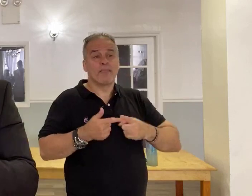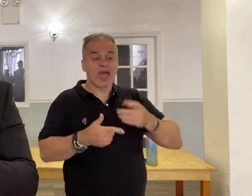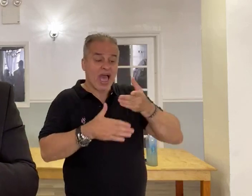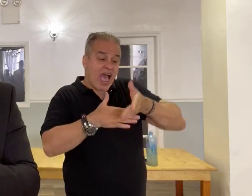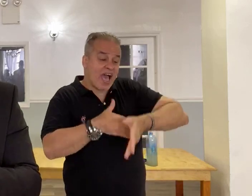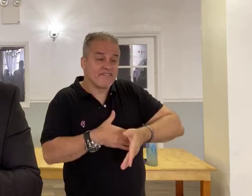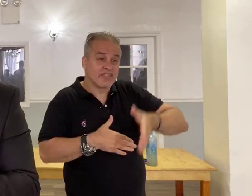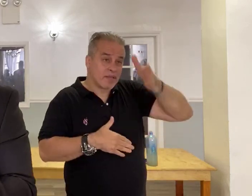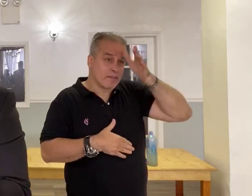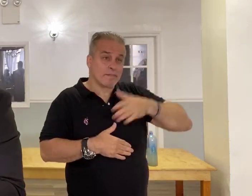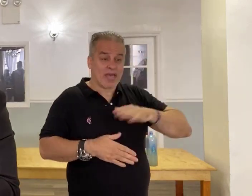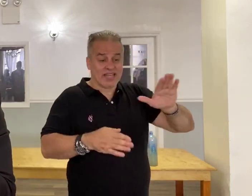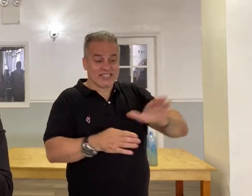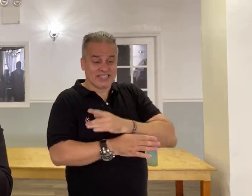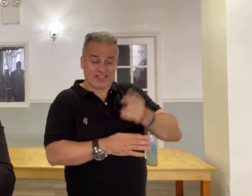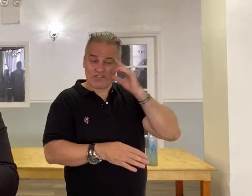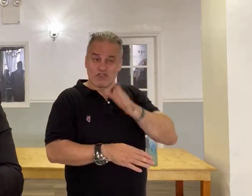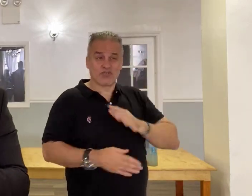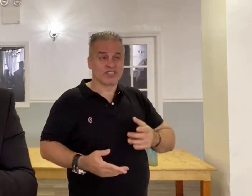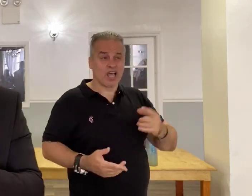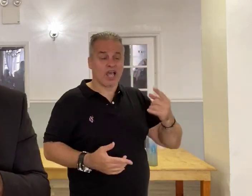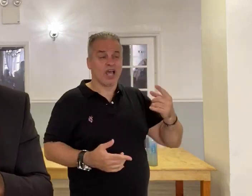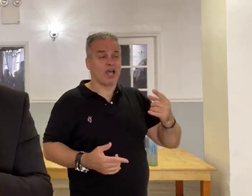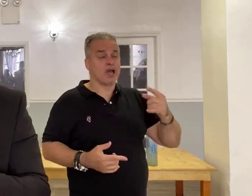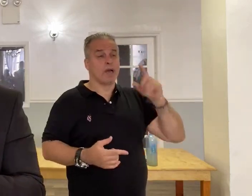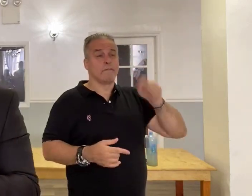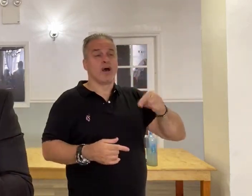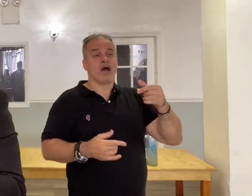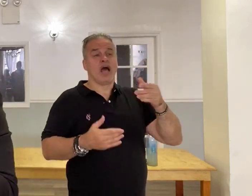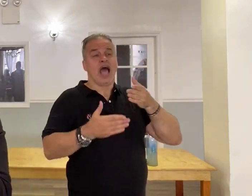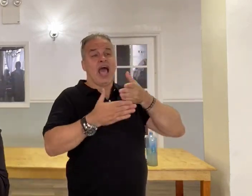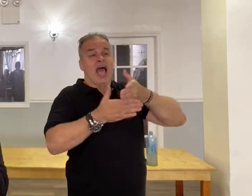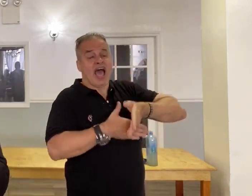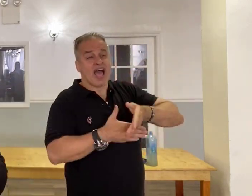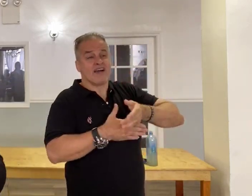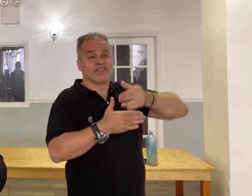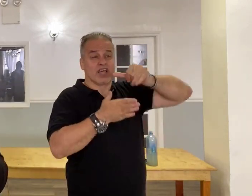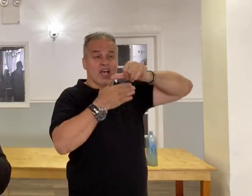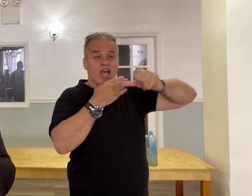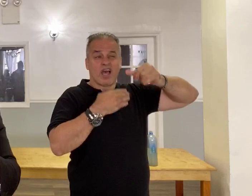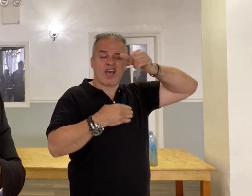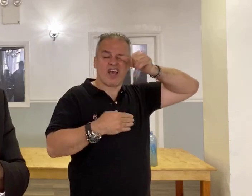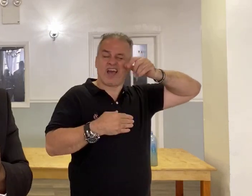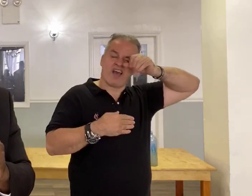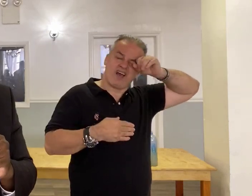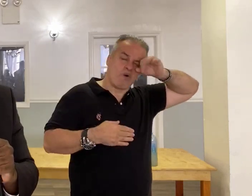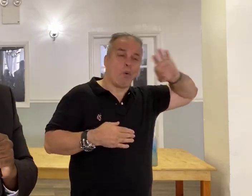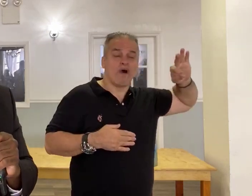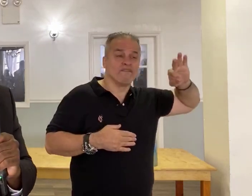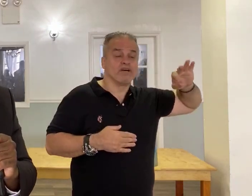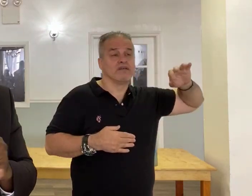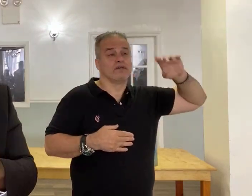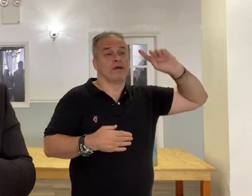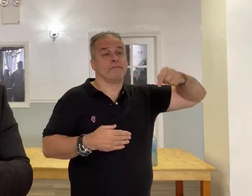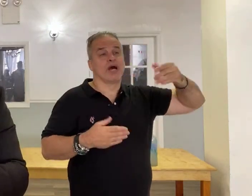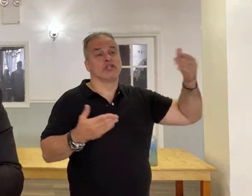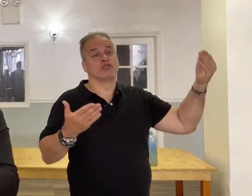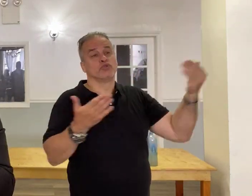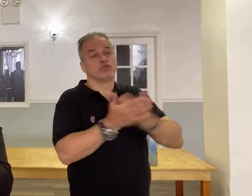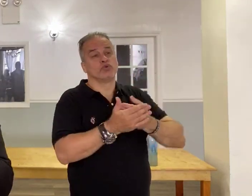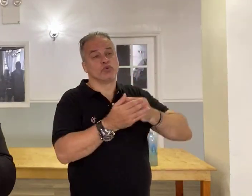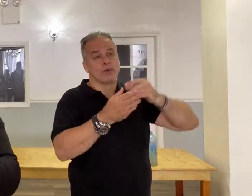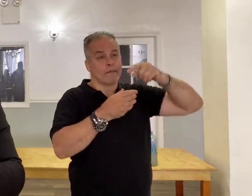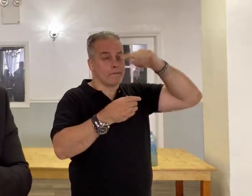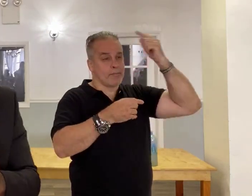The kids would see him at the church and say, "Wow, you have a patch. Are you a pirate now?" And that's how he got the nickname, Patch the Pirate. And from